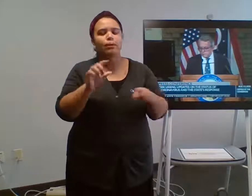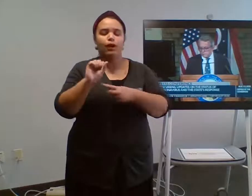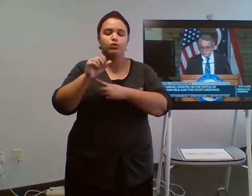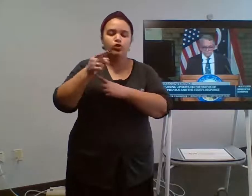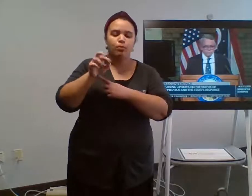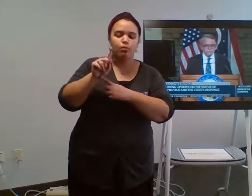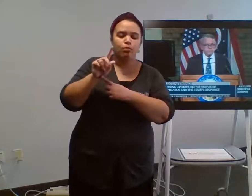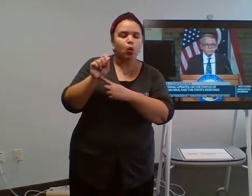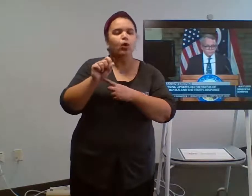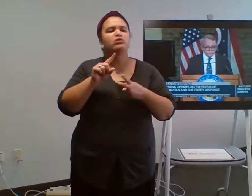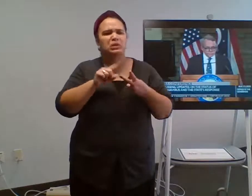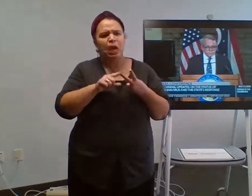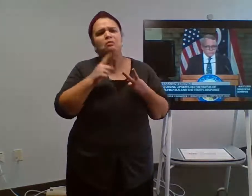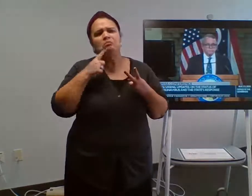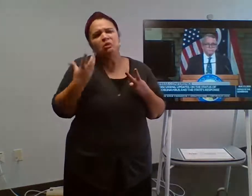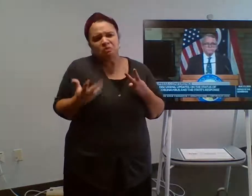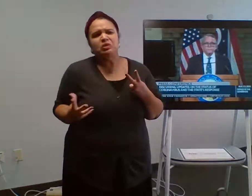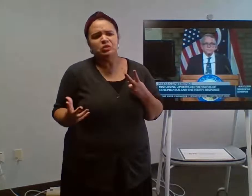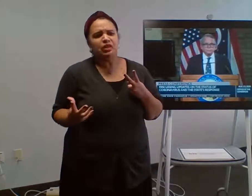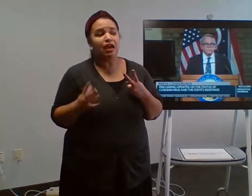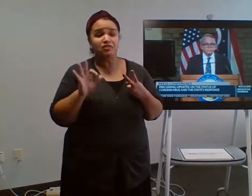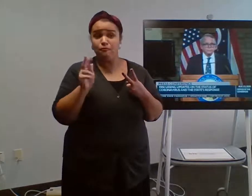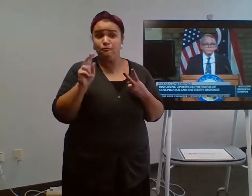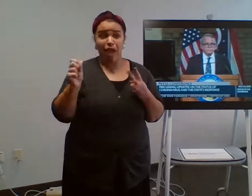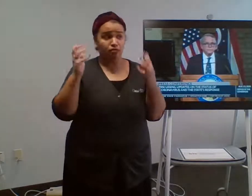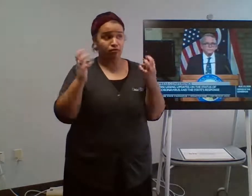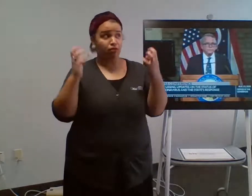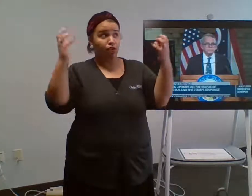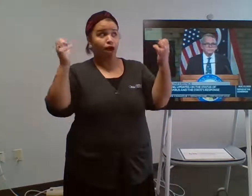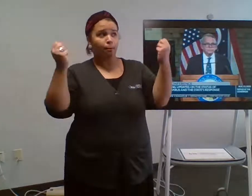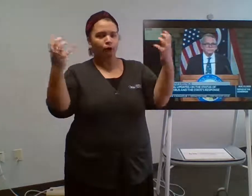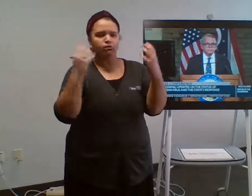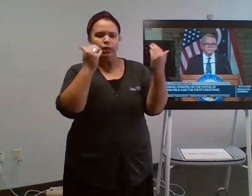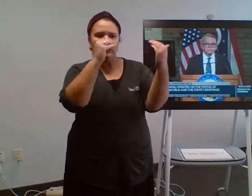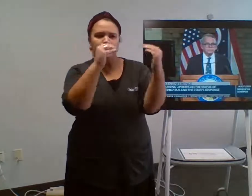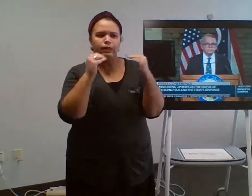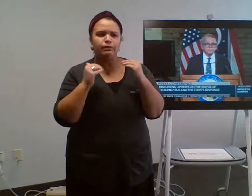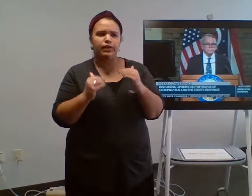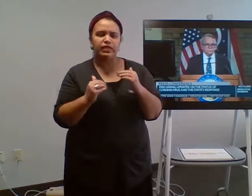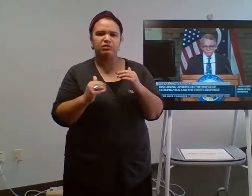and the coaches and the schools are going to decide. So it sounds like there will